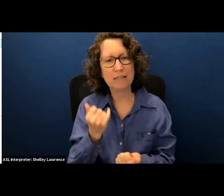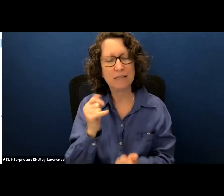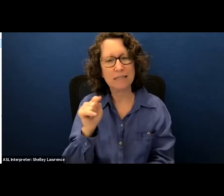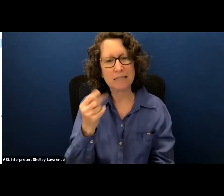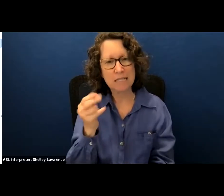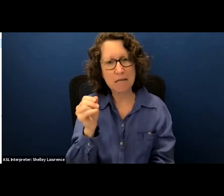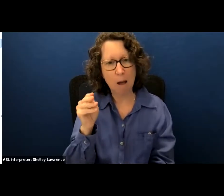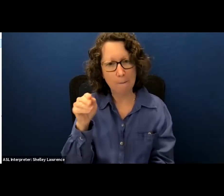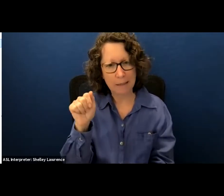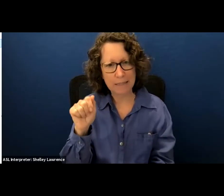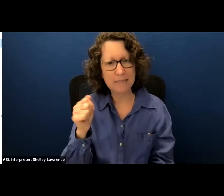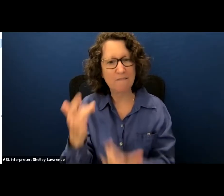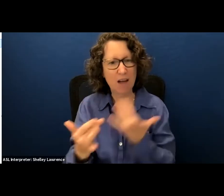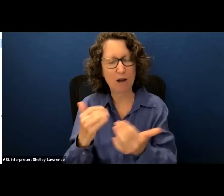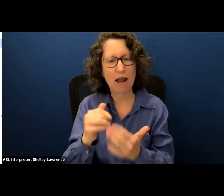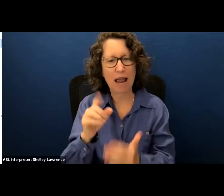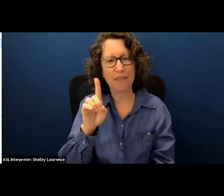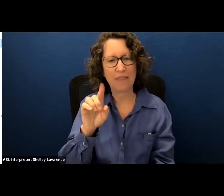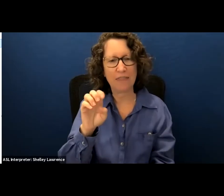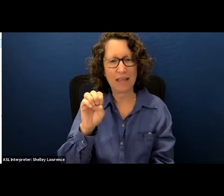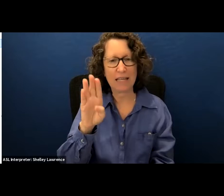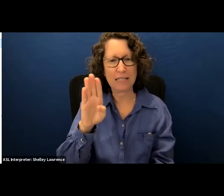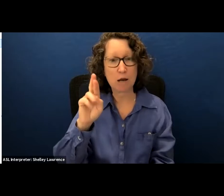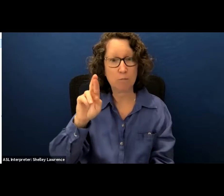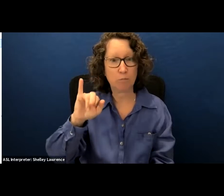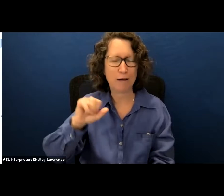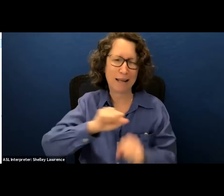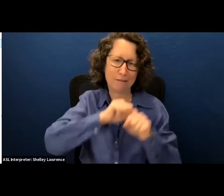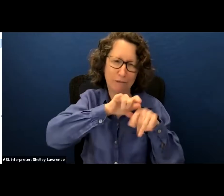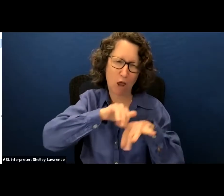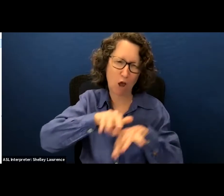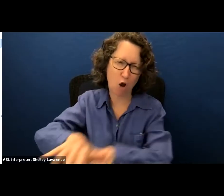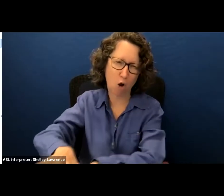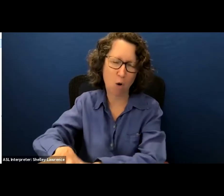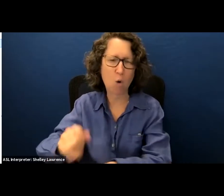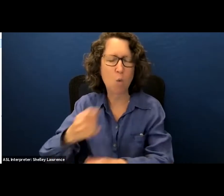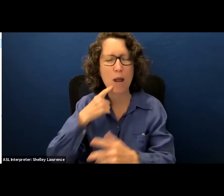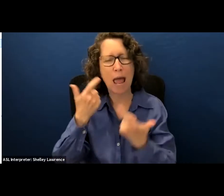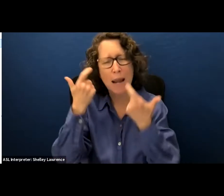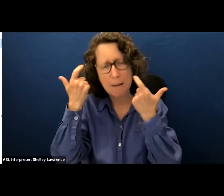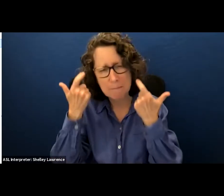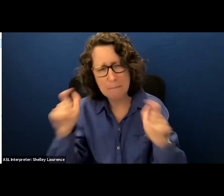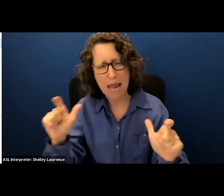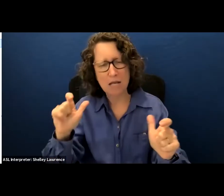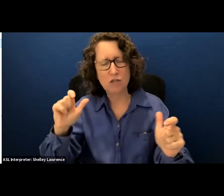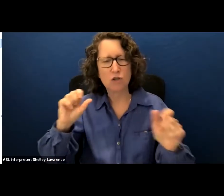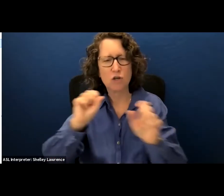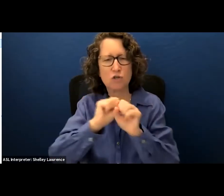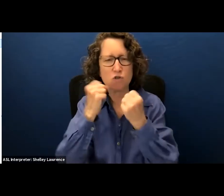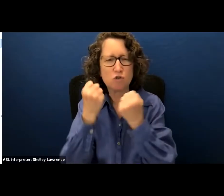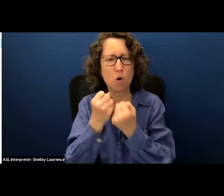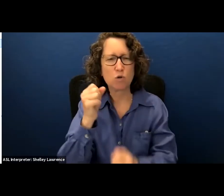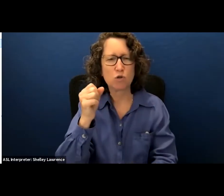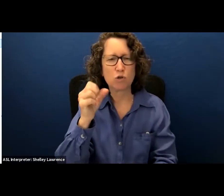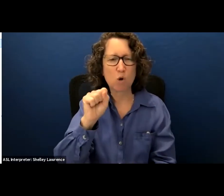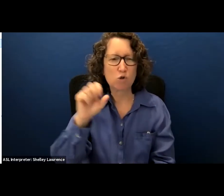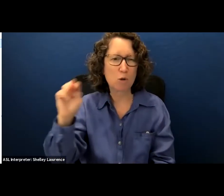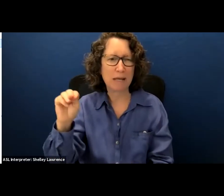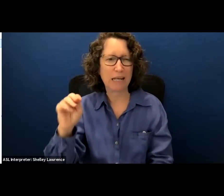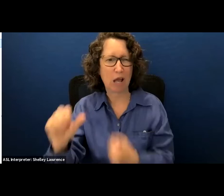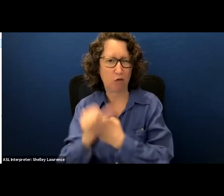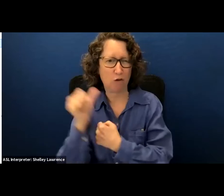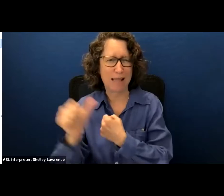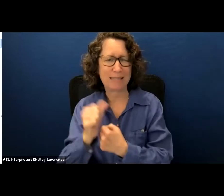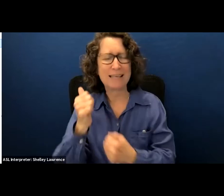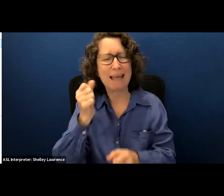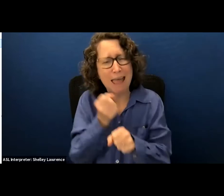flow. It is the year that we had a major social media threats.